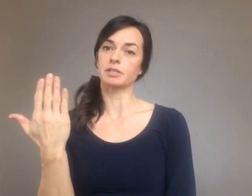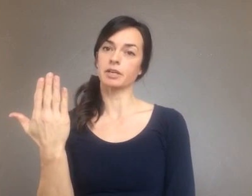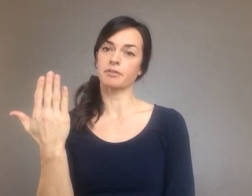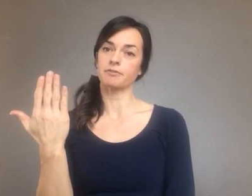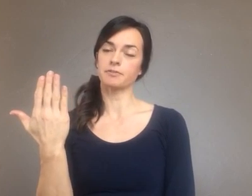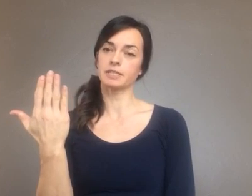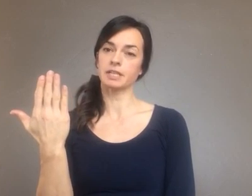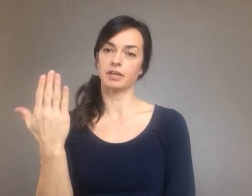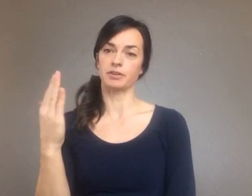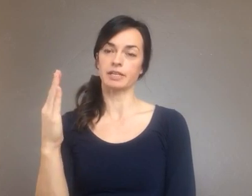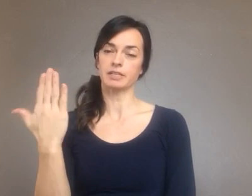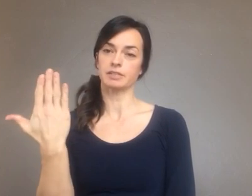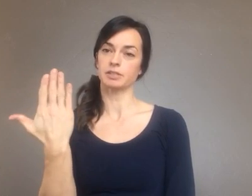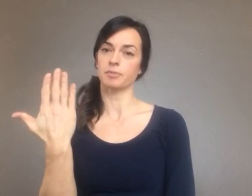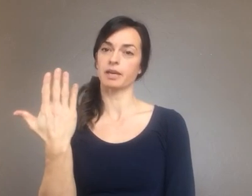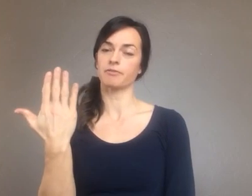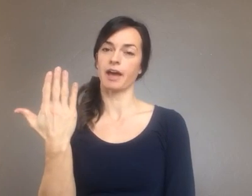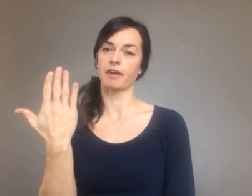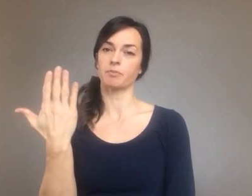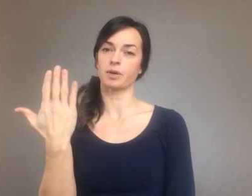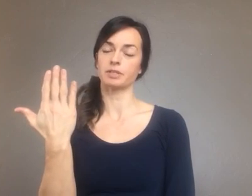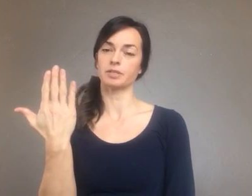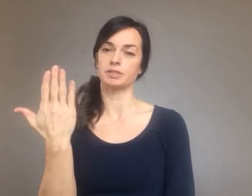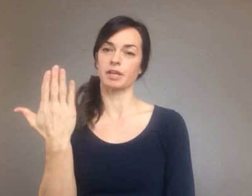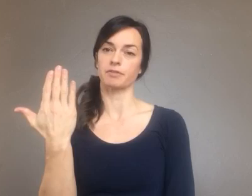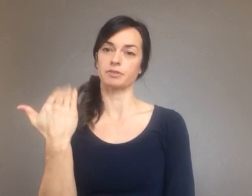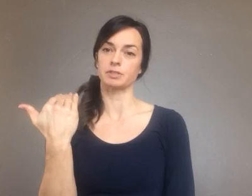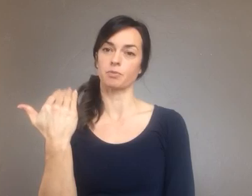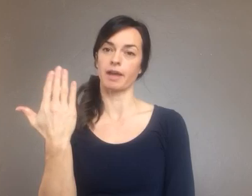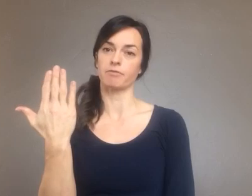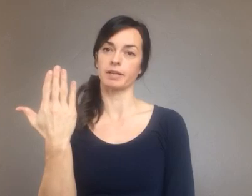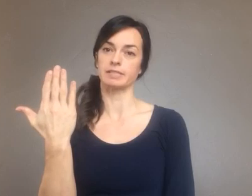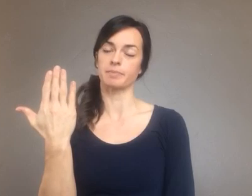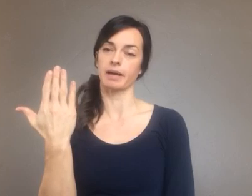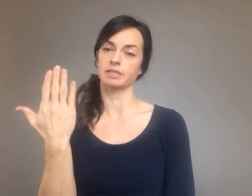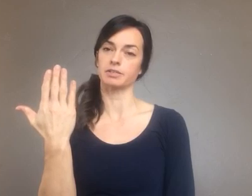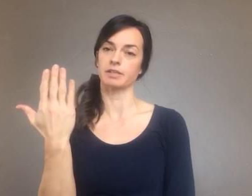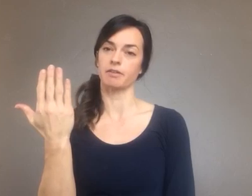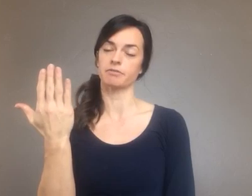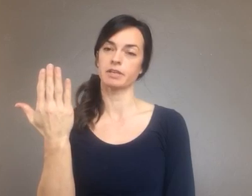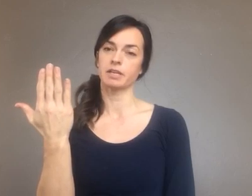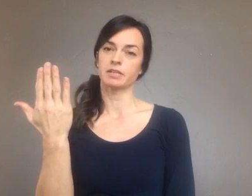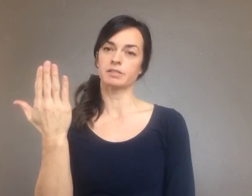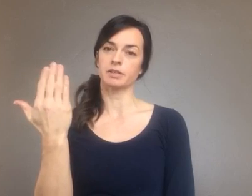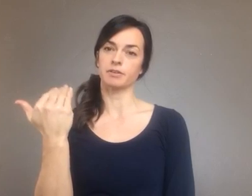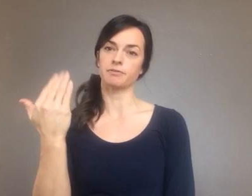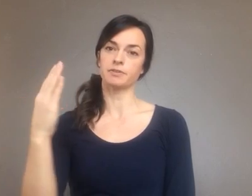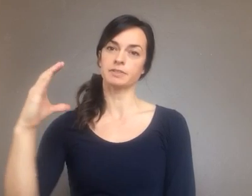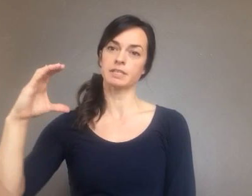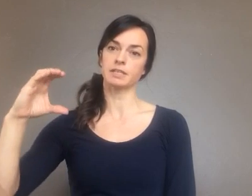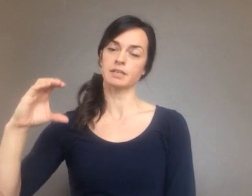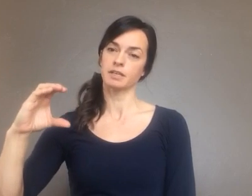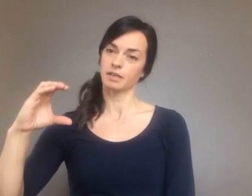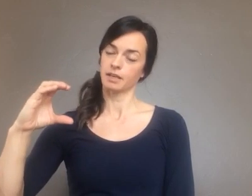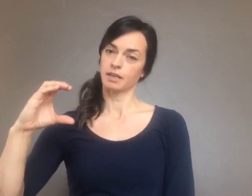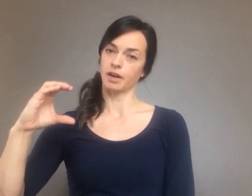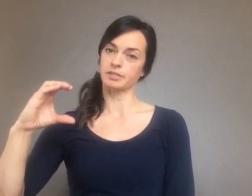circa 1500. So you make a 5 pointed to yourself and you just wave once back to yourself. Circa 15, our C